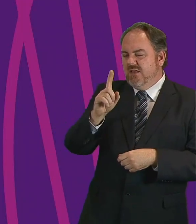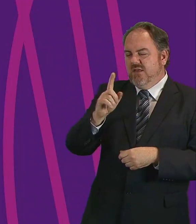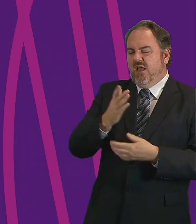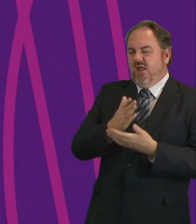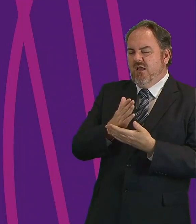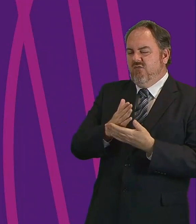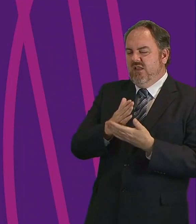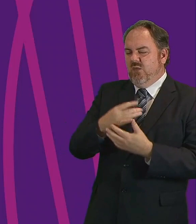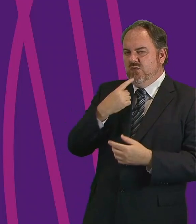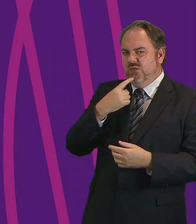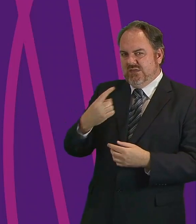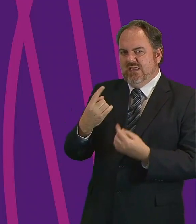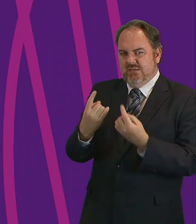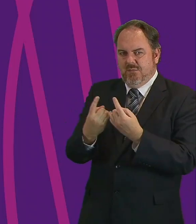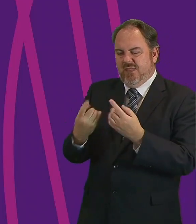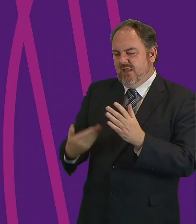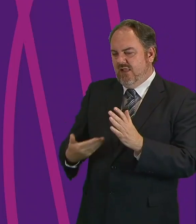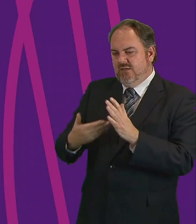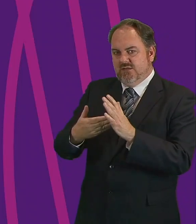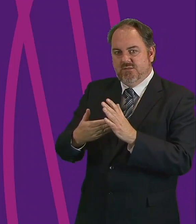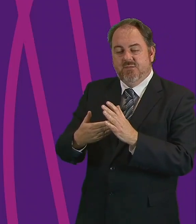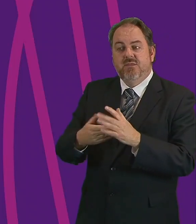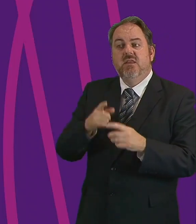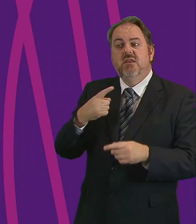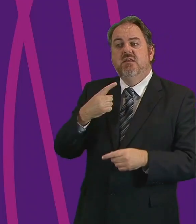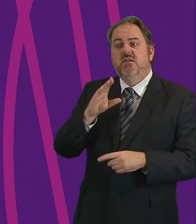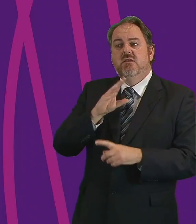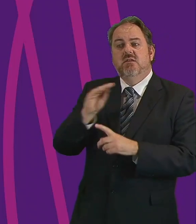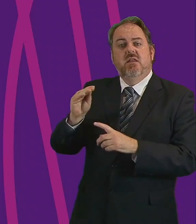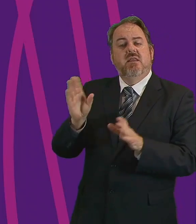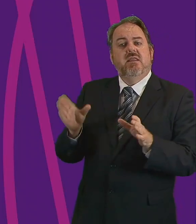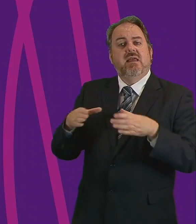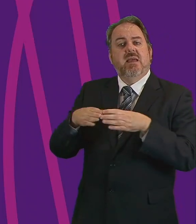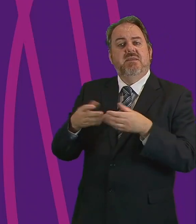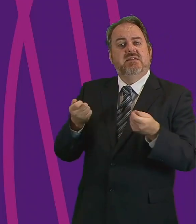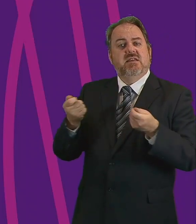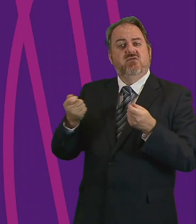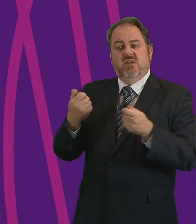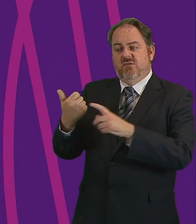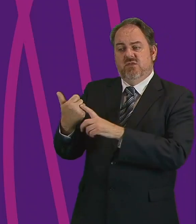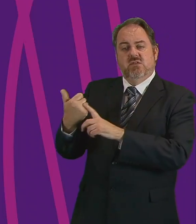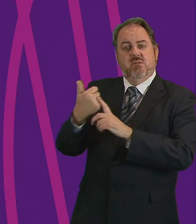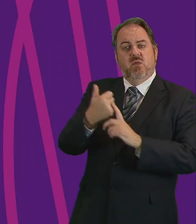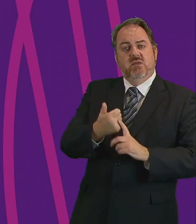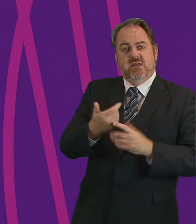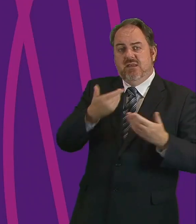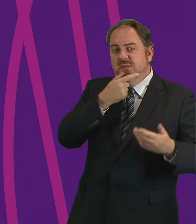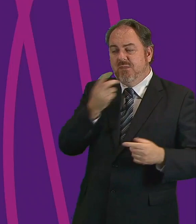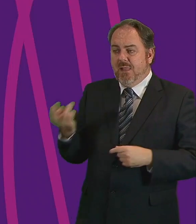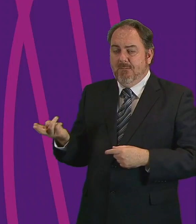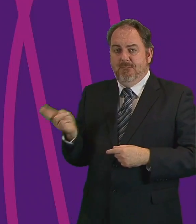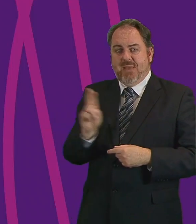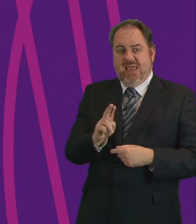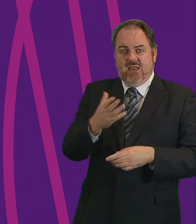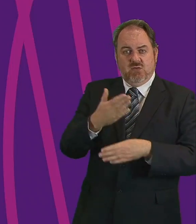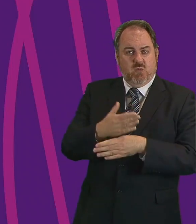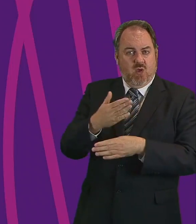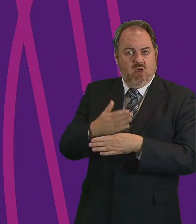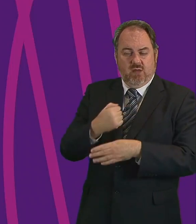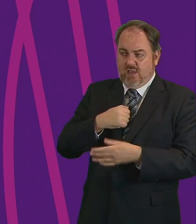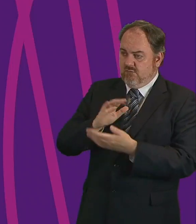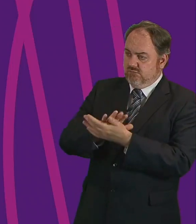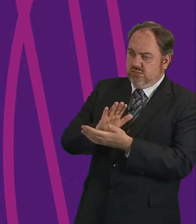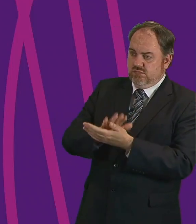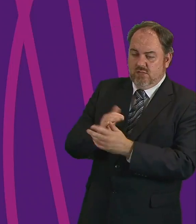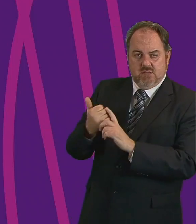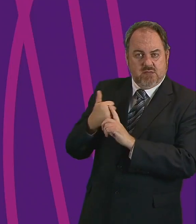released. I want to welcome from the Cabinet Secretary the support for going back to work. And there's one particular area I wish